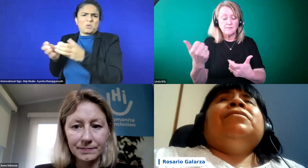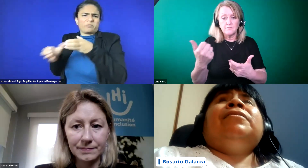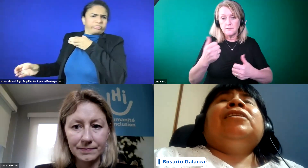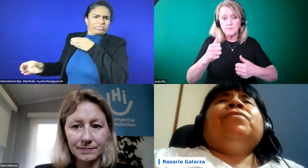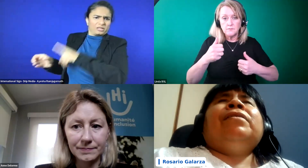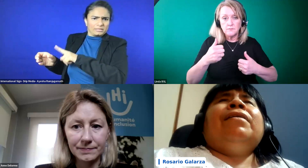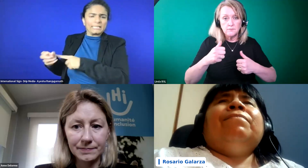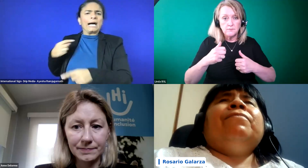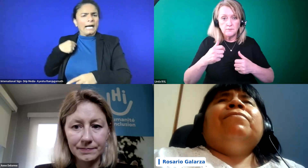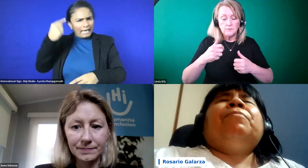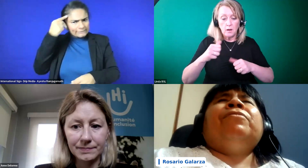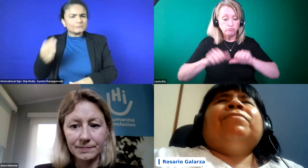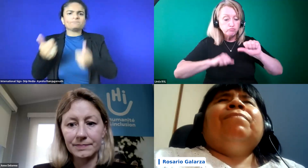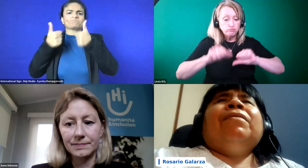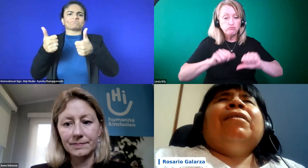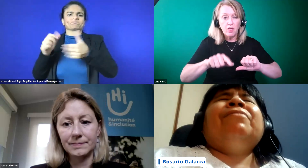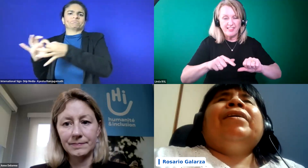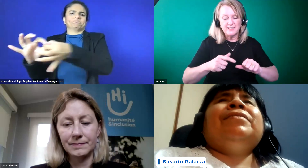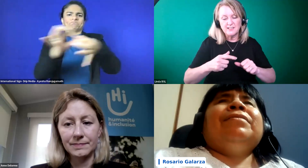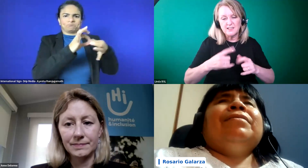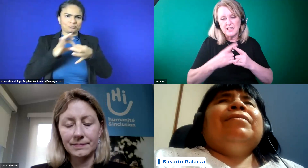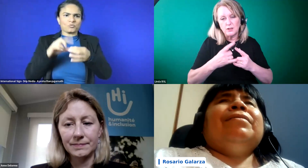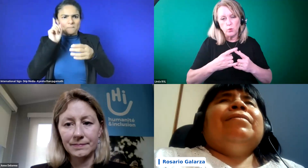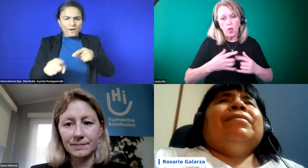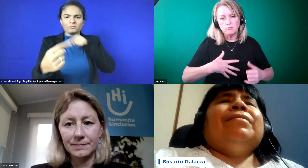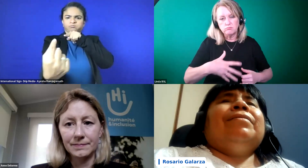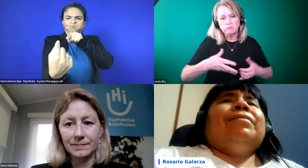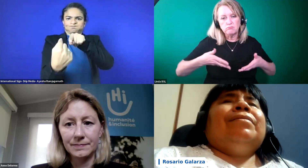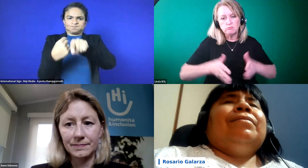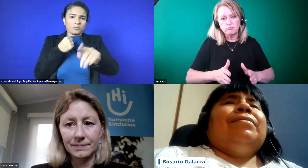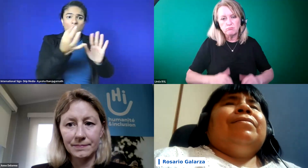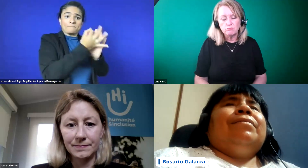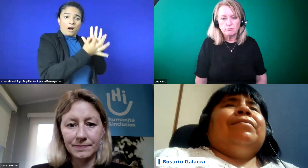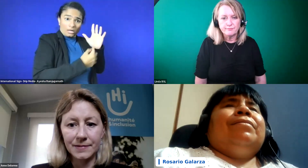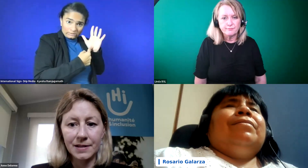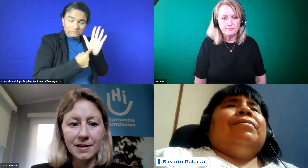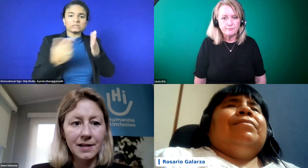in the sexual reproductive health rights.